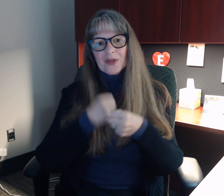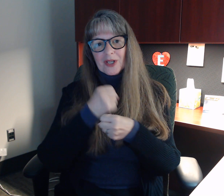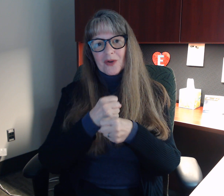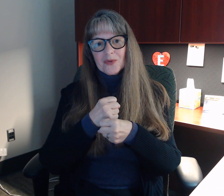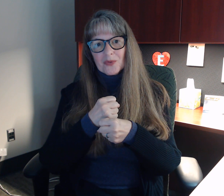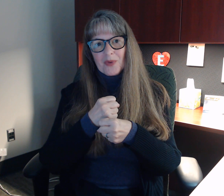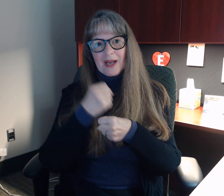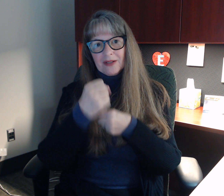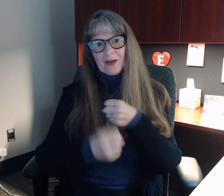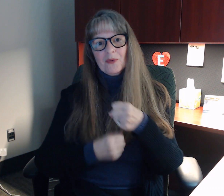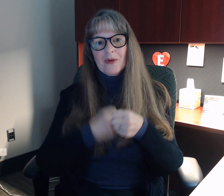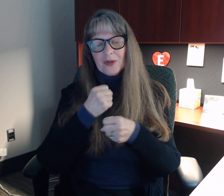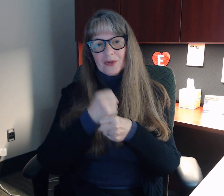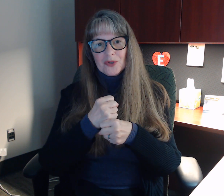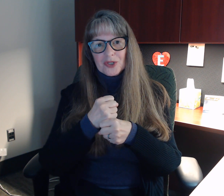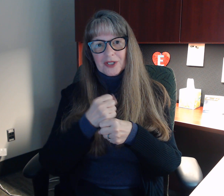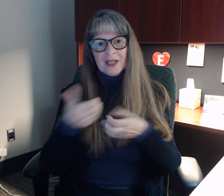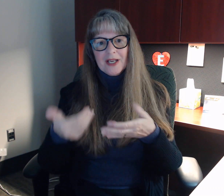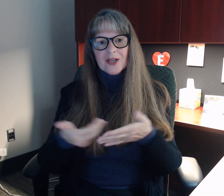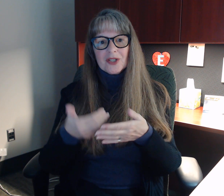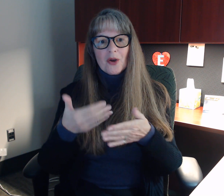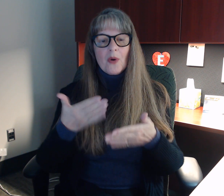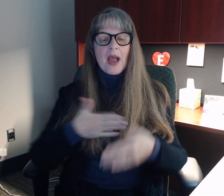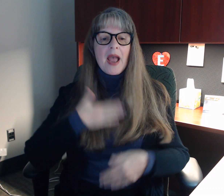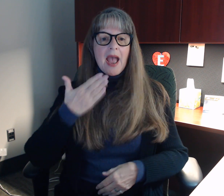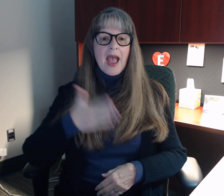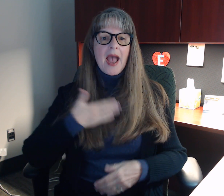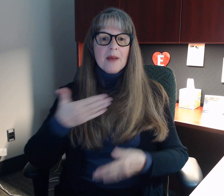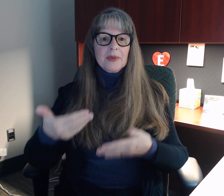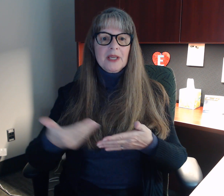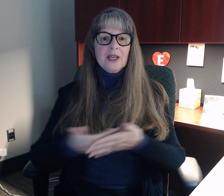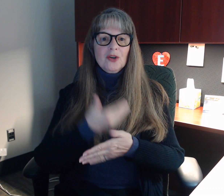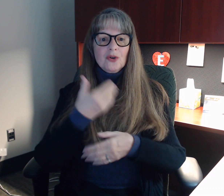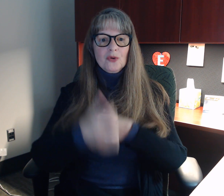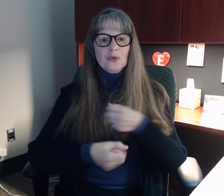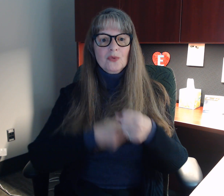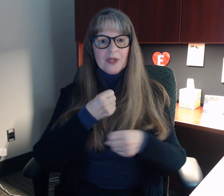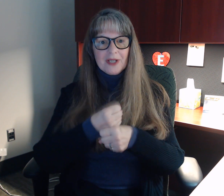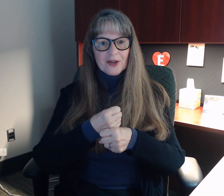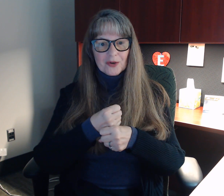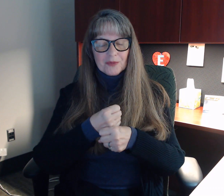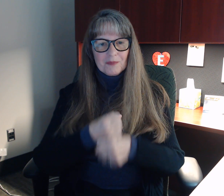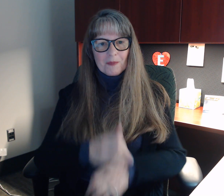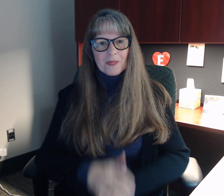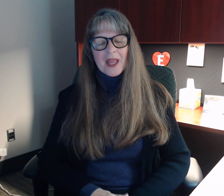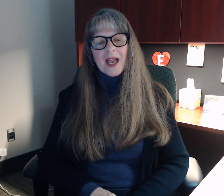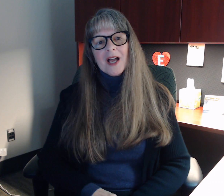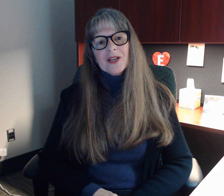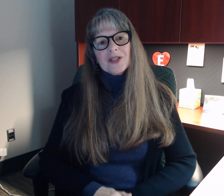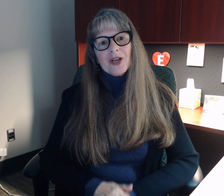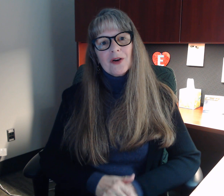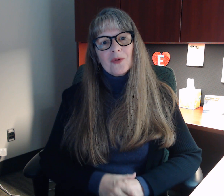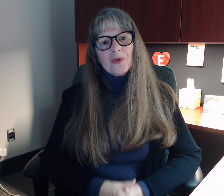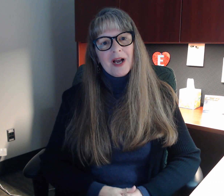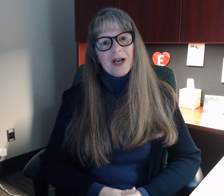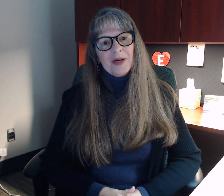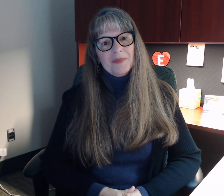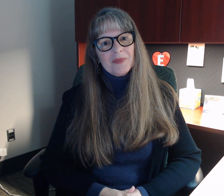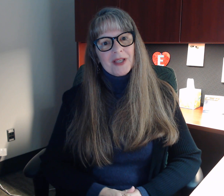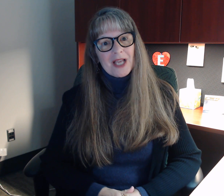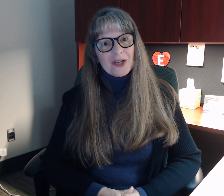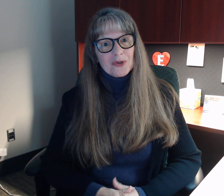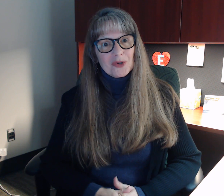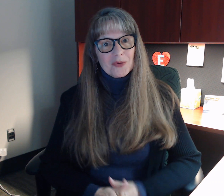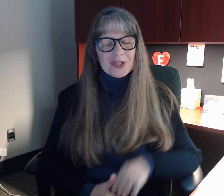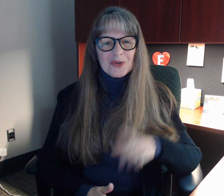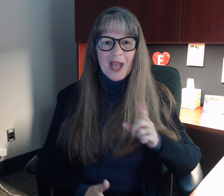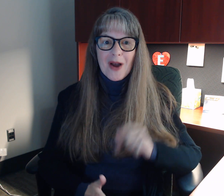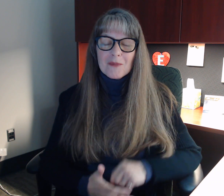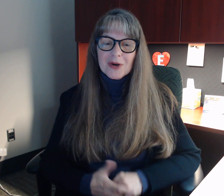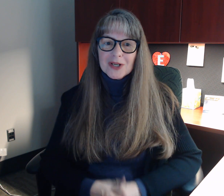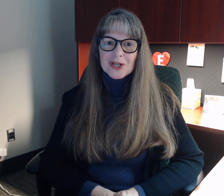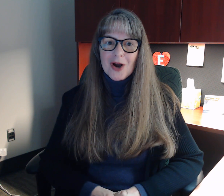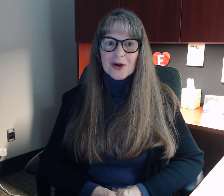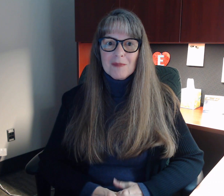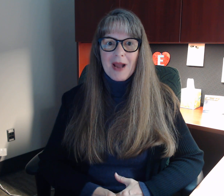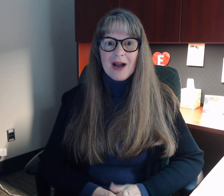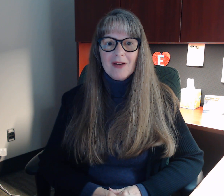goes around a revolution. So Happy New Year. So that's how you do it. So now I'm going to talk about how